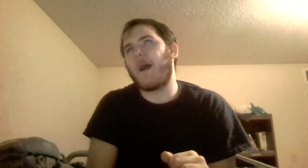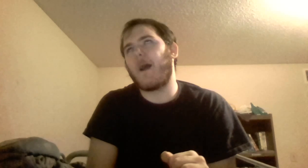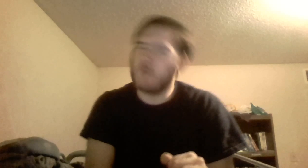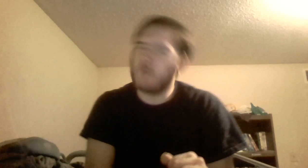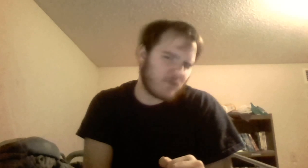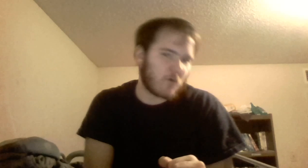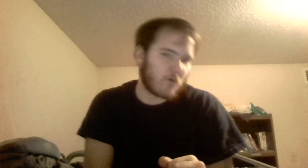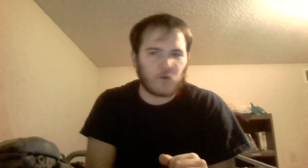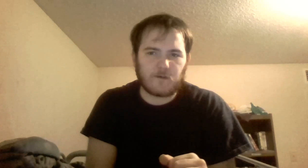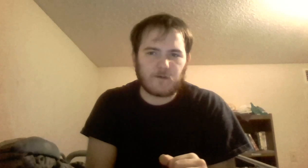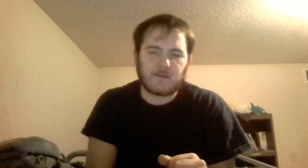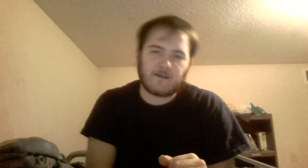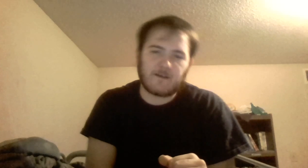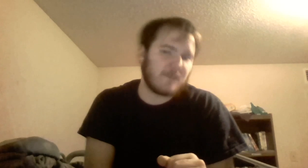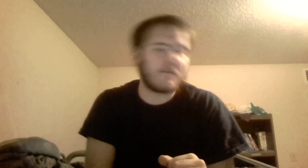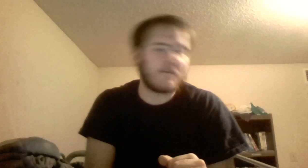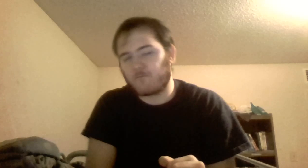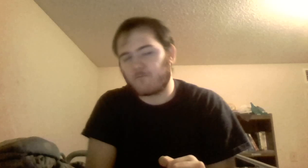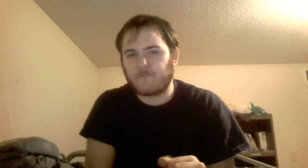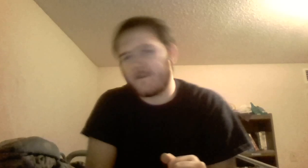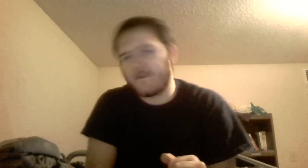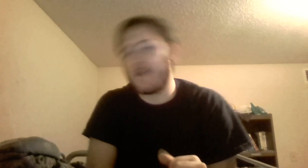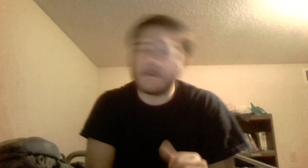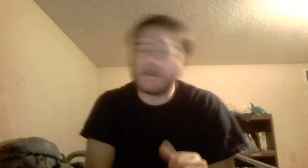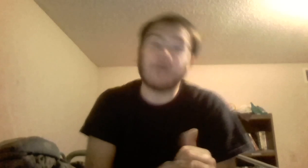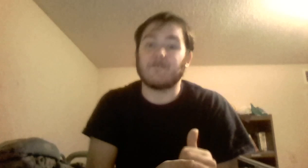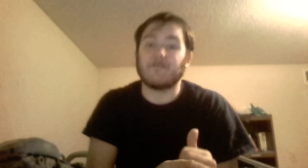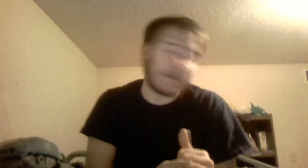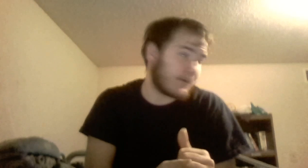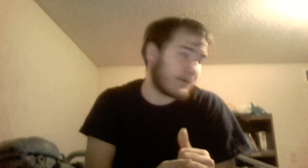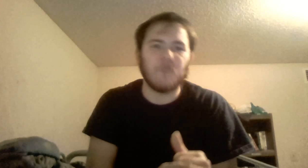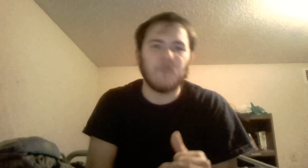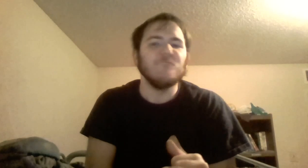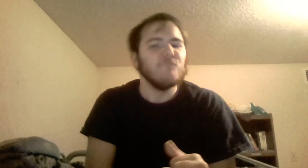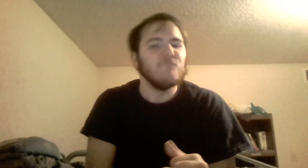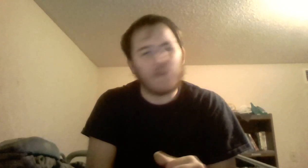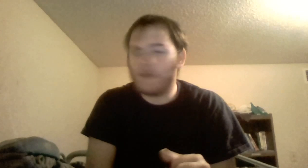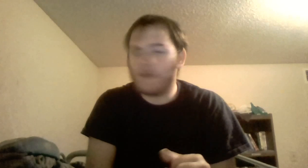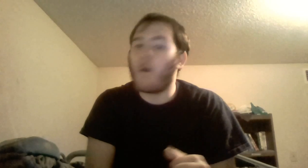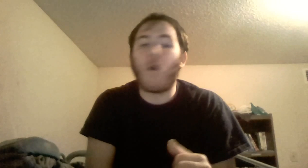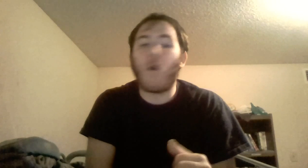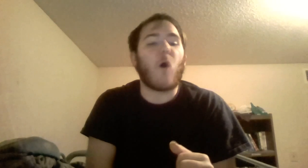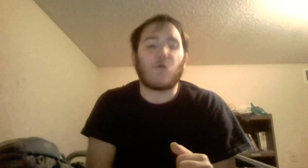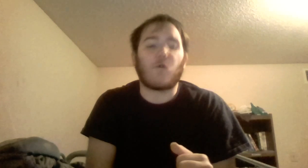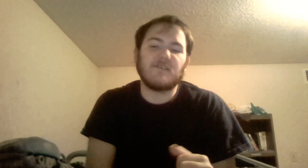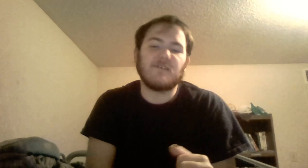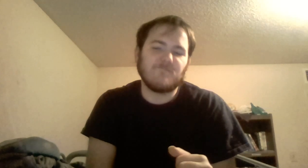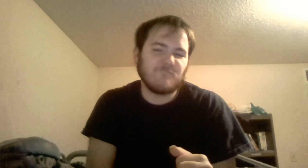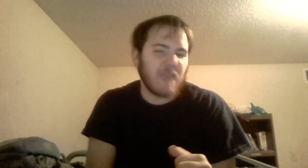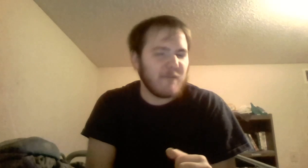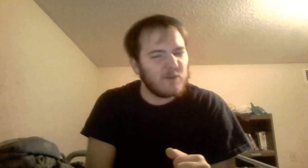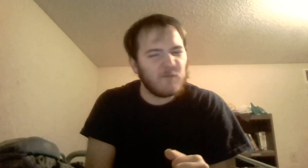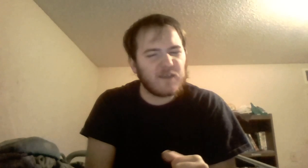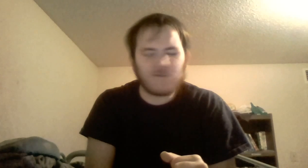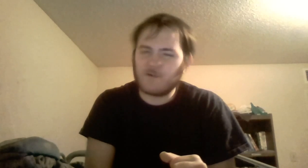I would probably still call it good, because it's nothing that wrong with it, and the ending is nice, so it's alright, maybe the weakest go